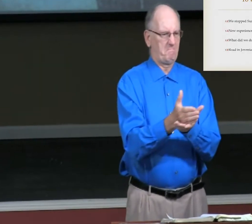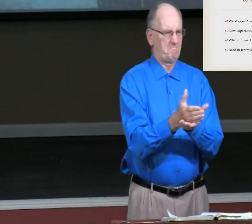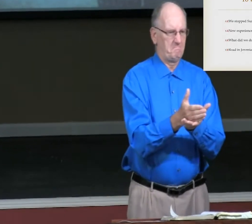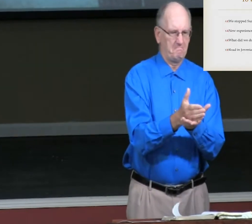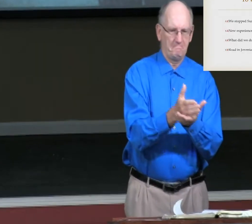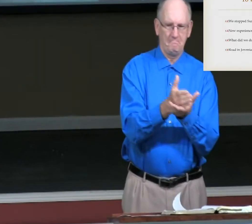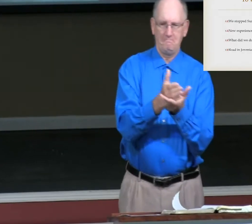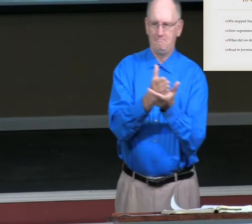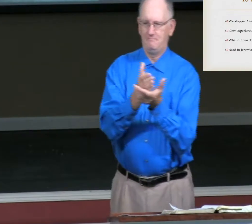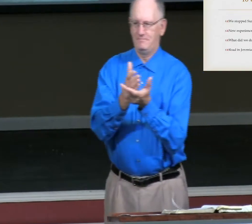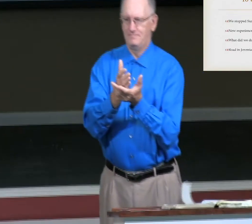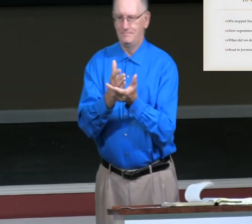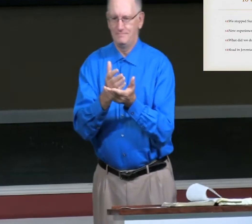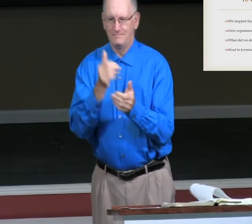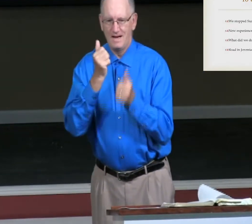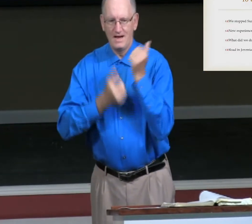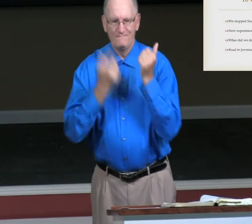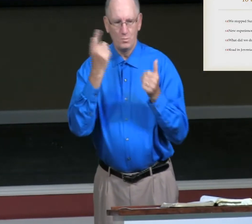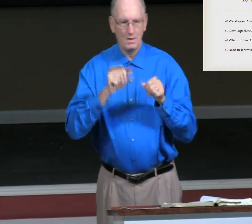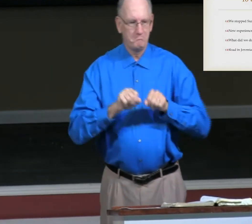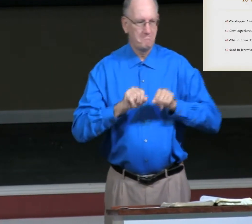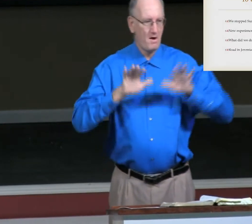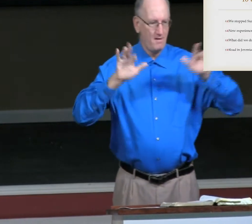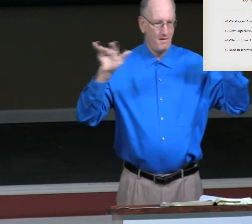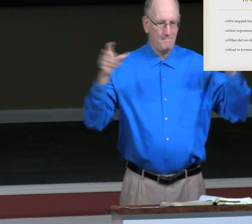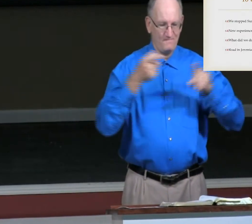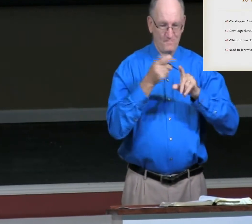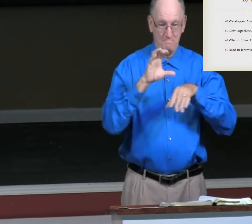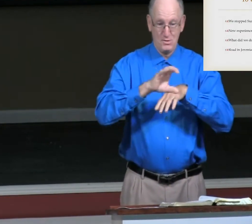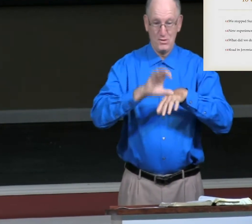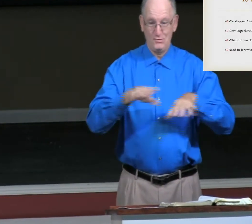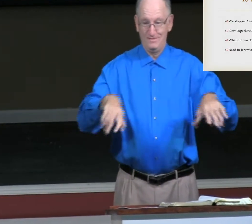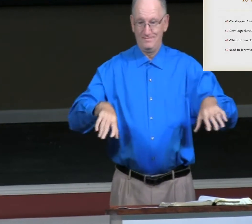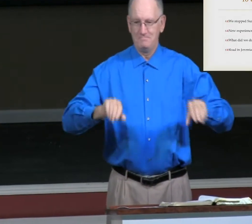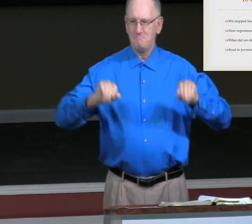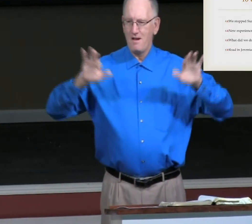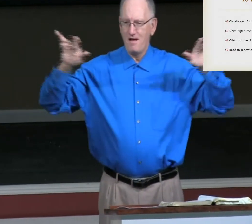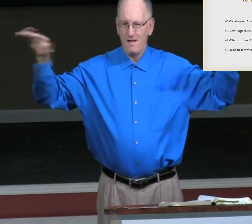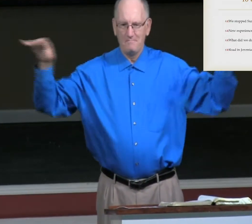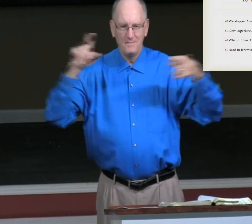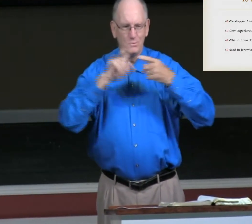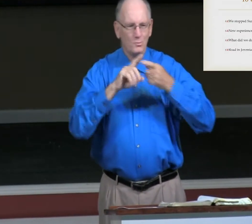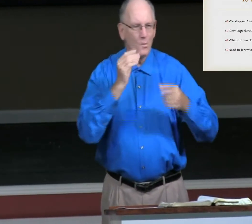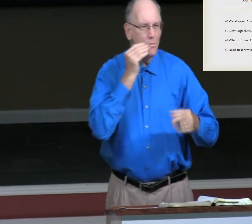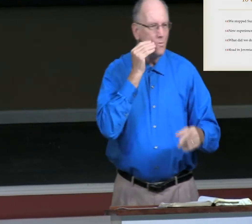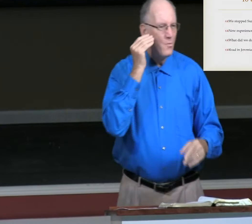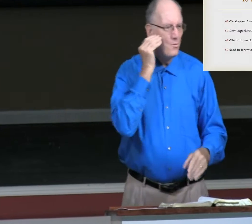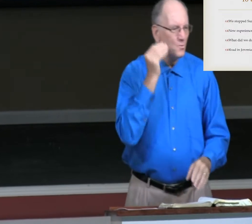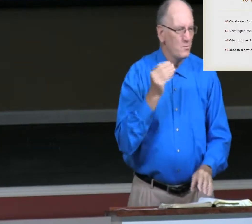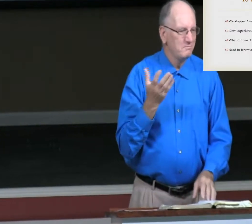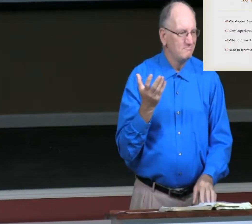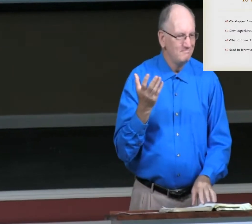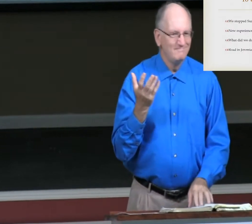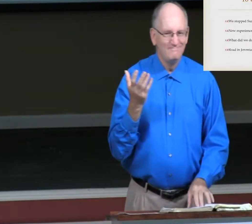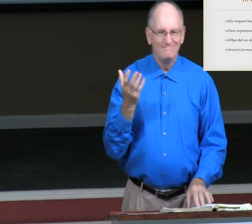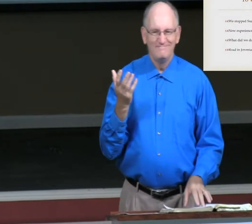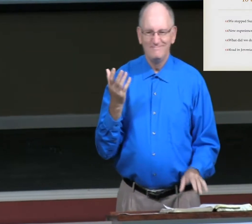But we just stopped. You know, everyone from church went home and stayed